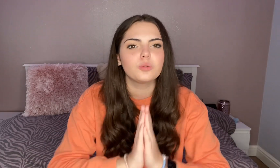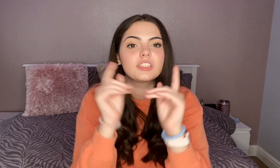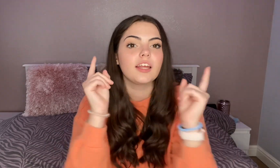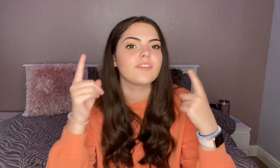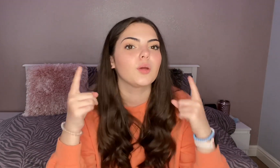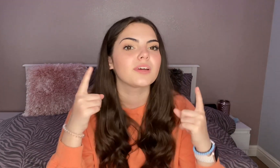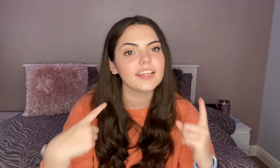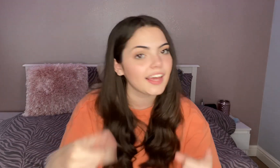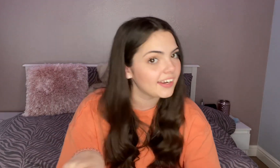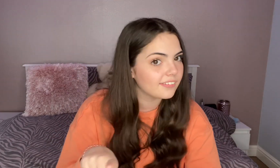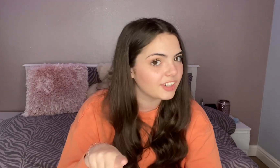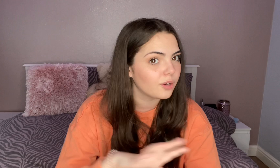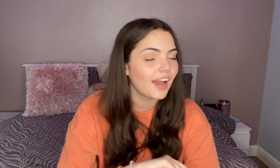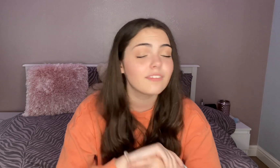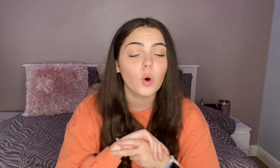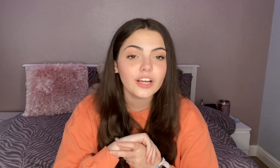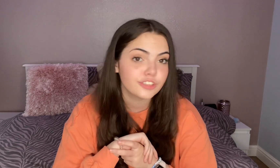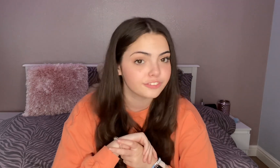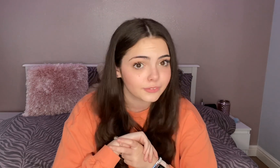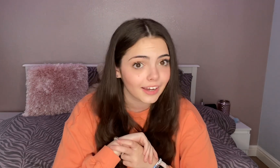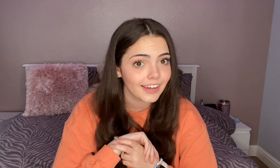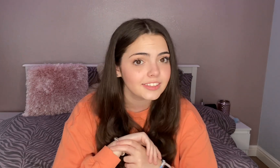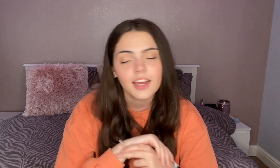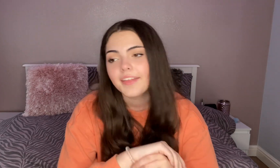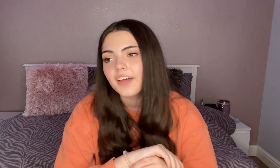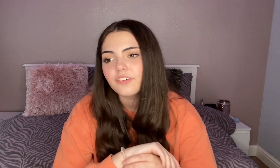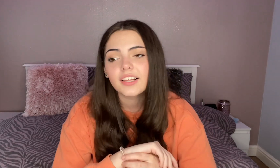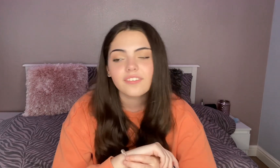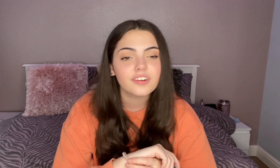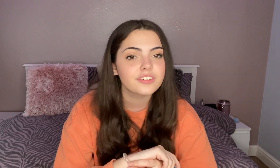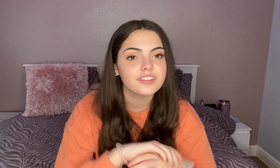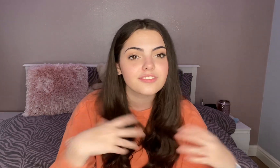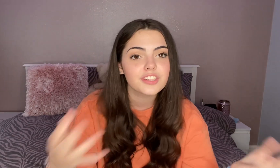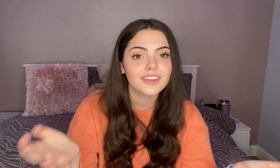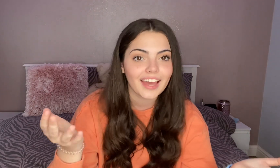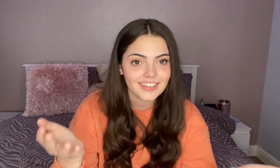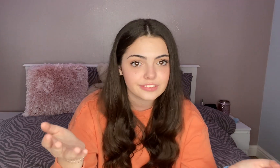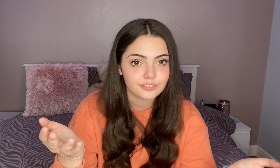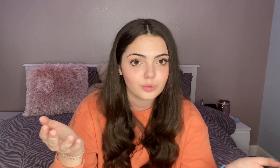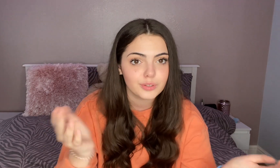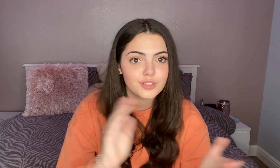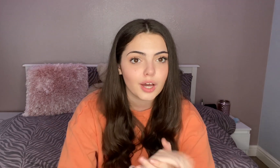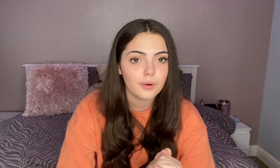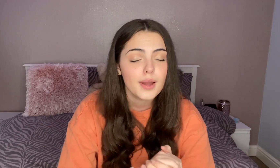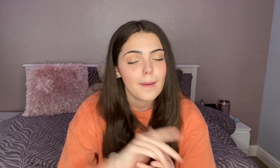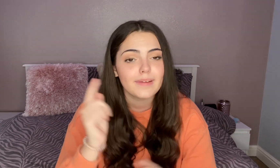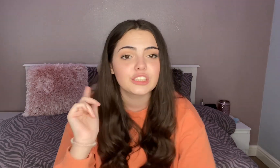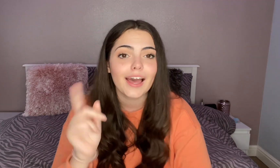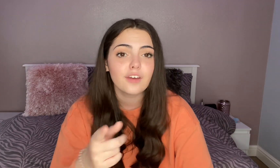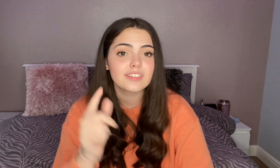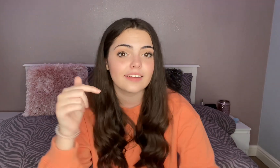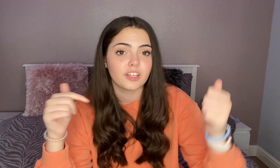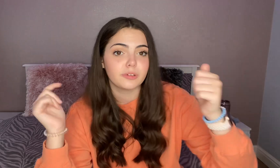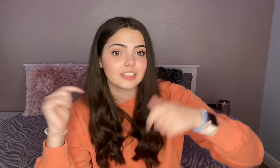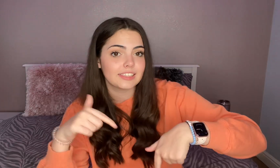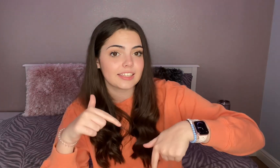other video, because at the end of the video I have a question for you guys that I'd really love to know the answer for. So make sure you head over to that video, which is linked either down